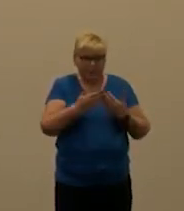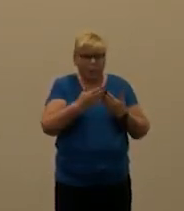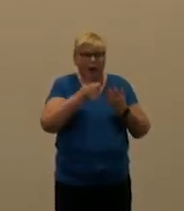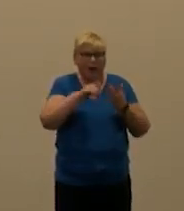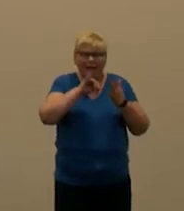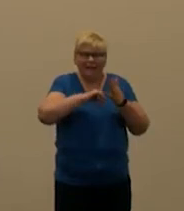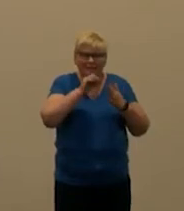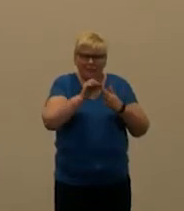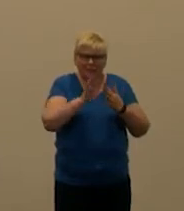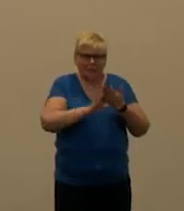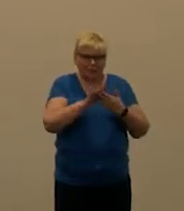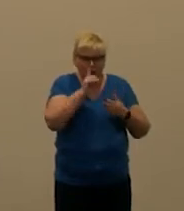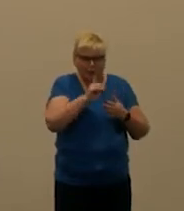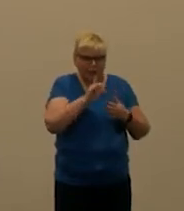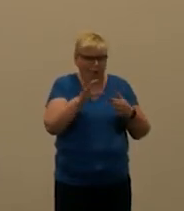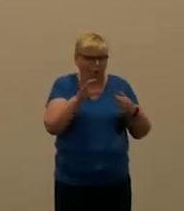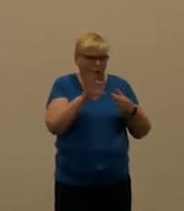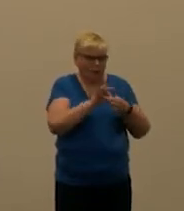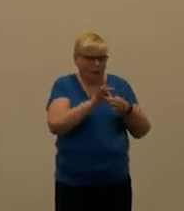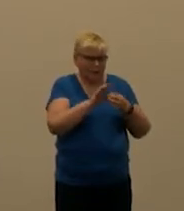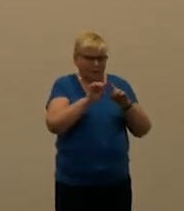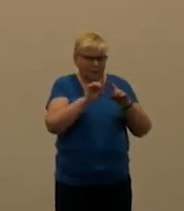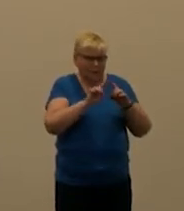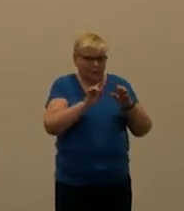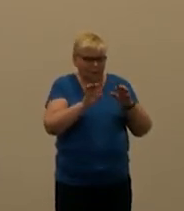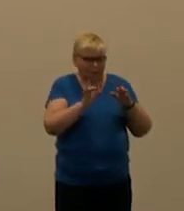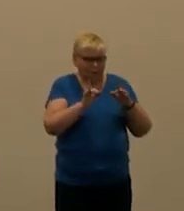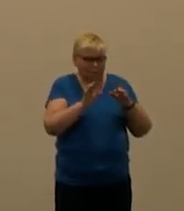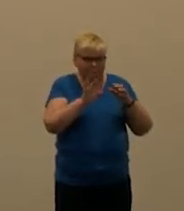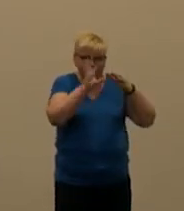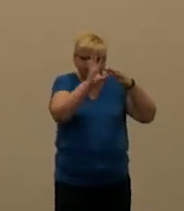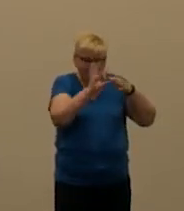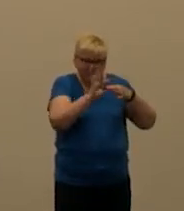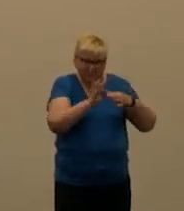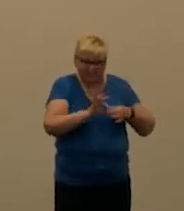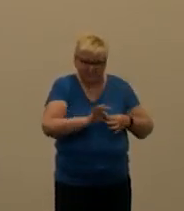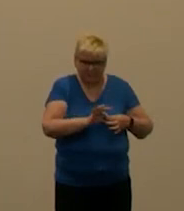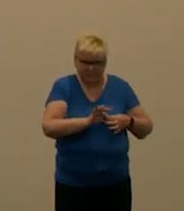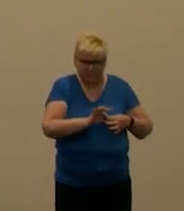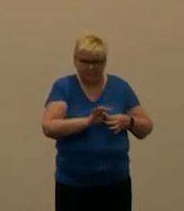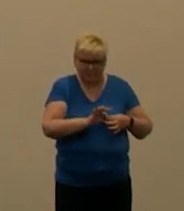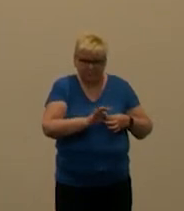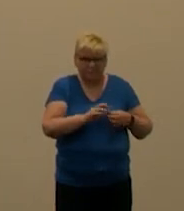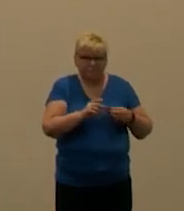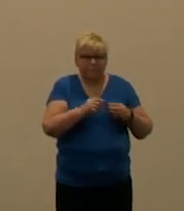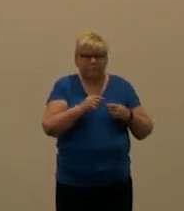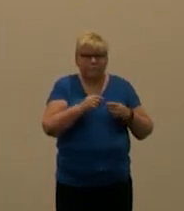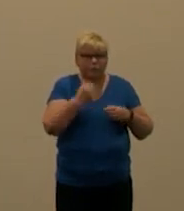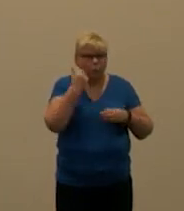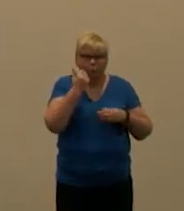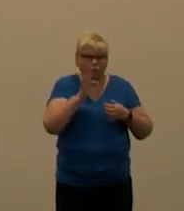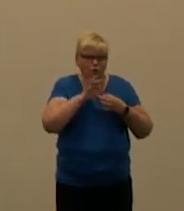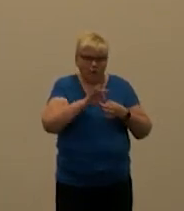ISPs, you can connect different those ISPs to the Virtual Wan Hub. It's always